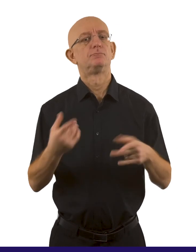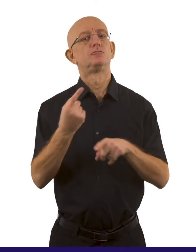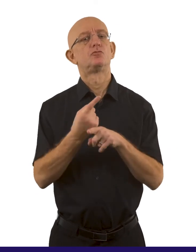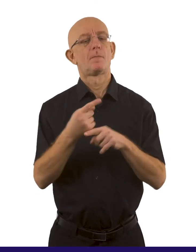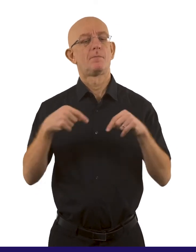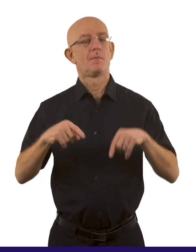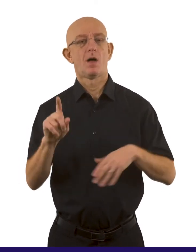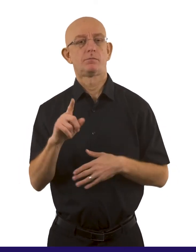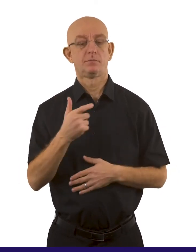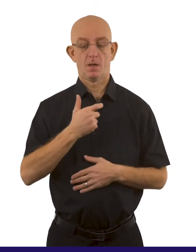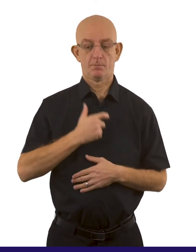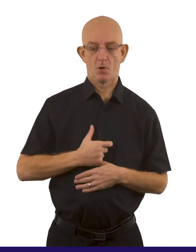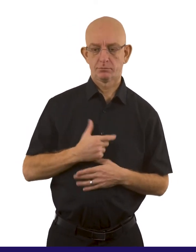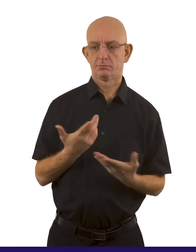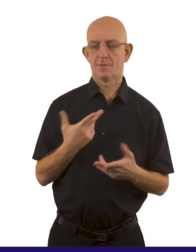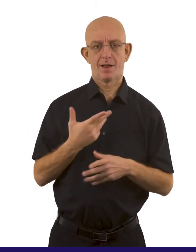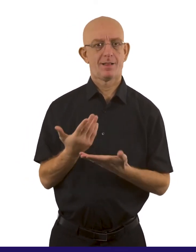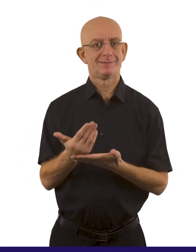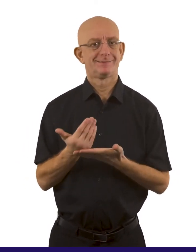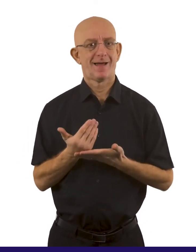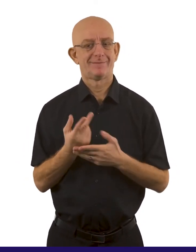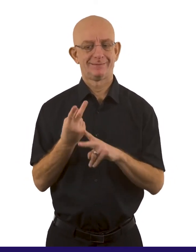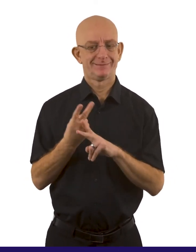Personal safety and discrimination.